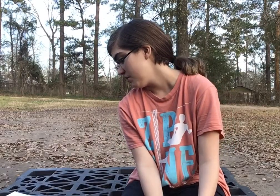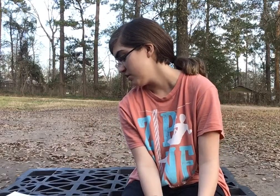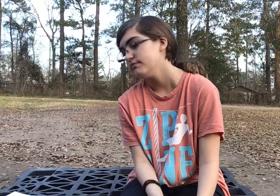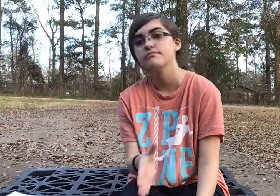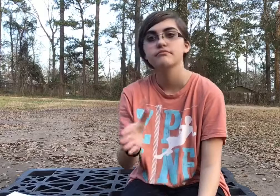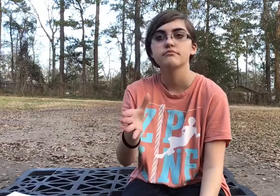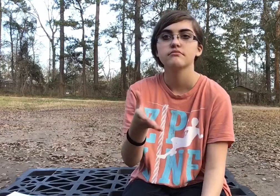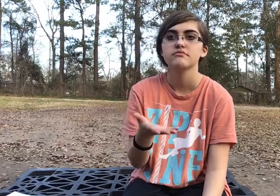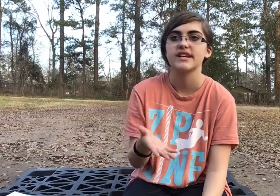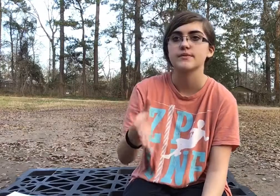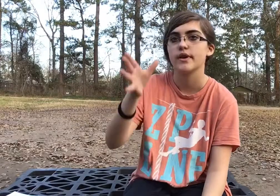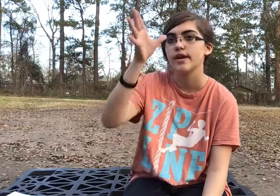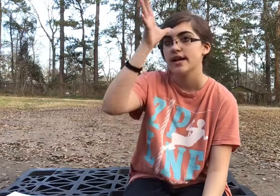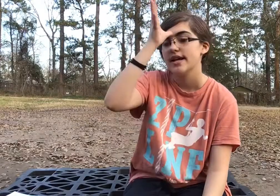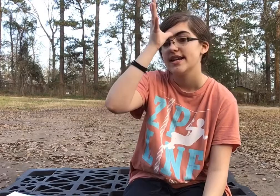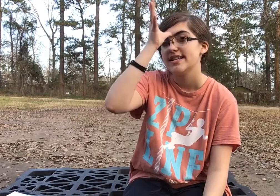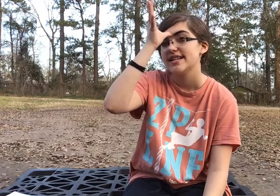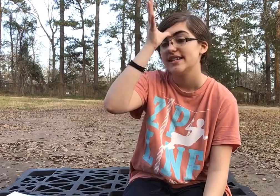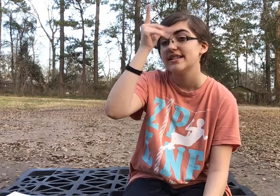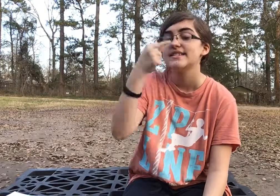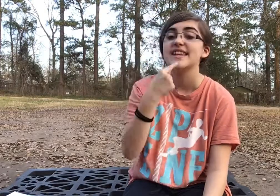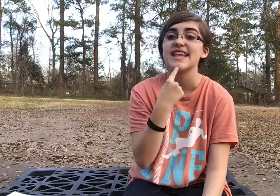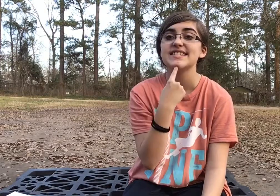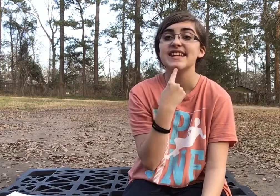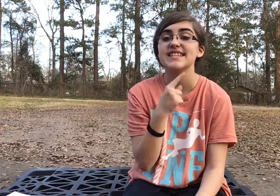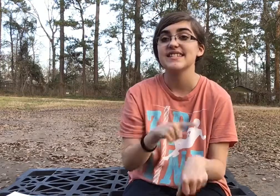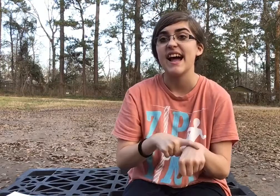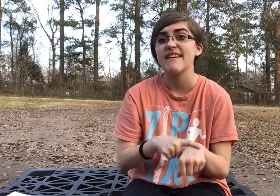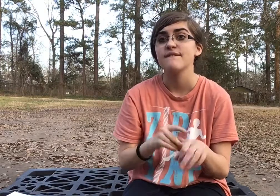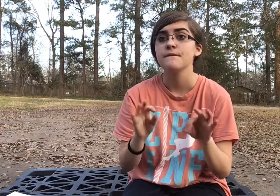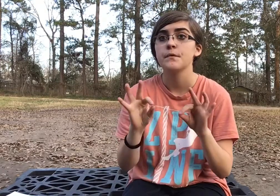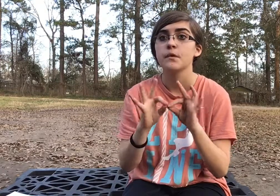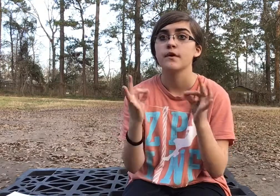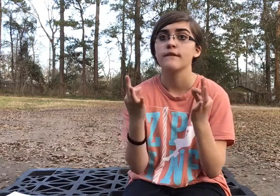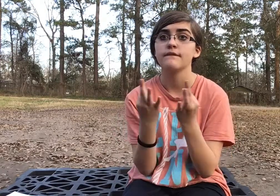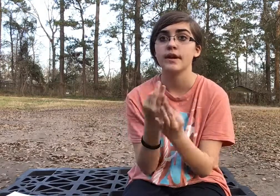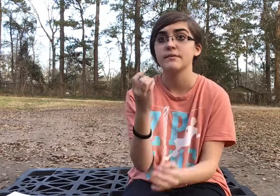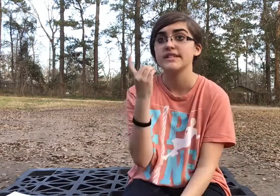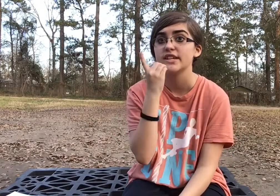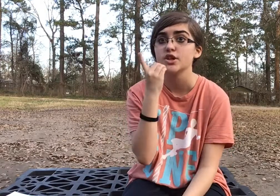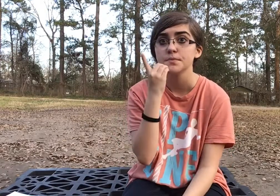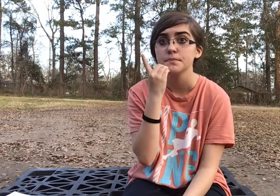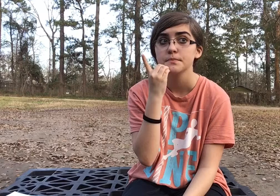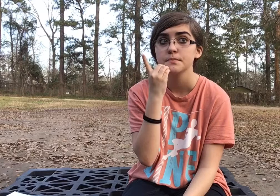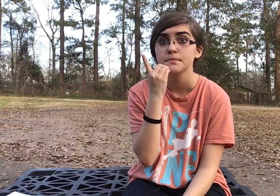Or, last one. Dad said it's time for family dinner.